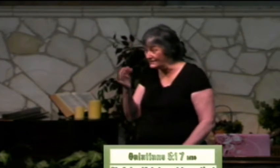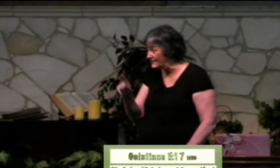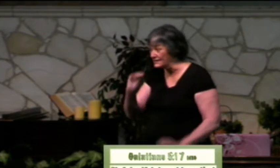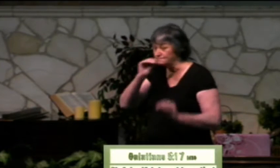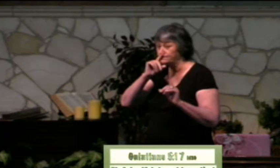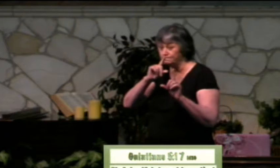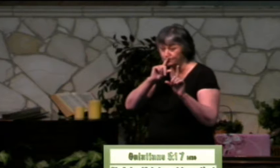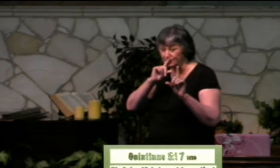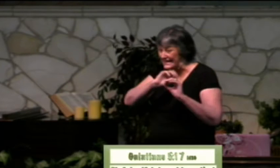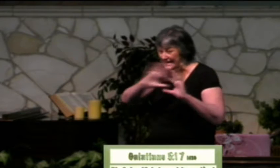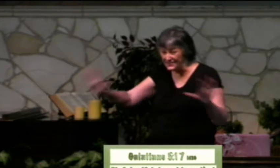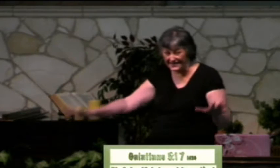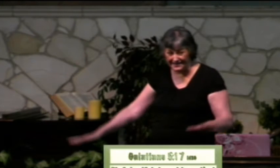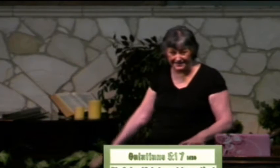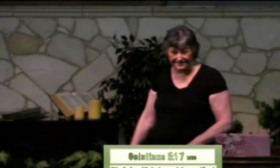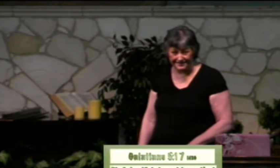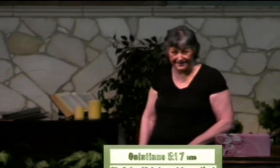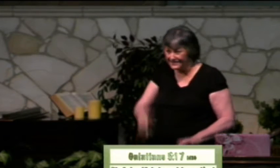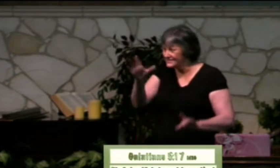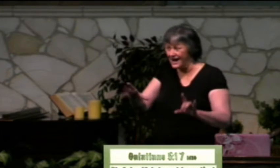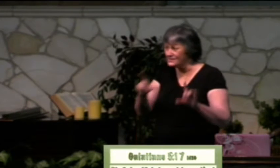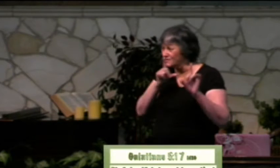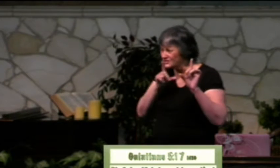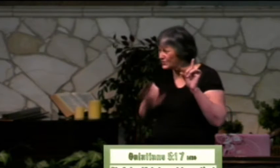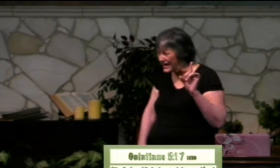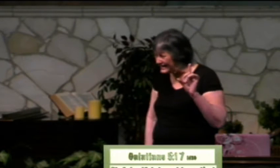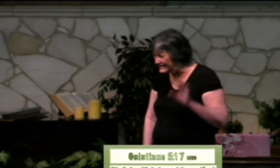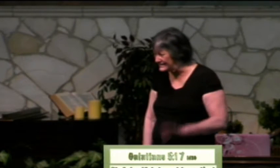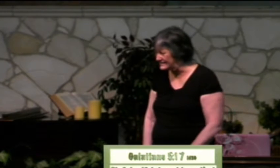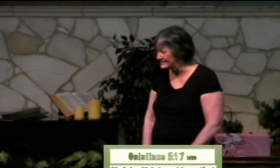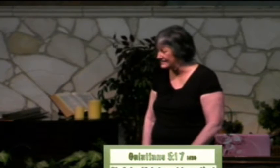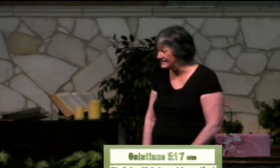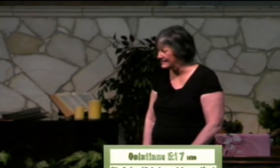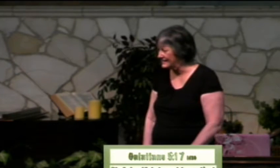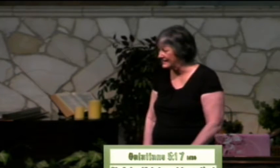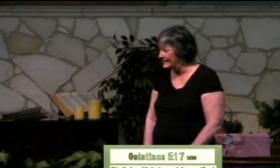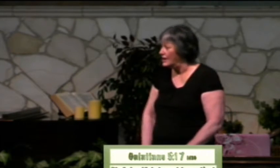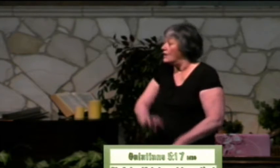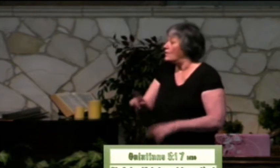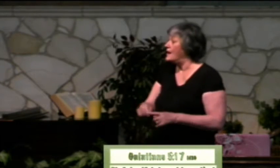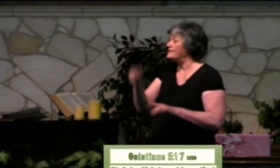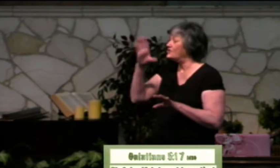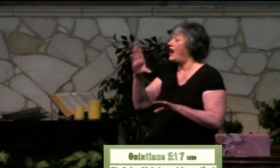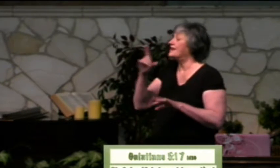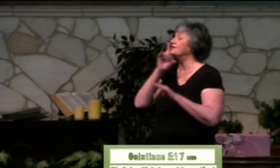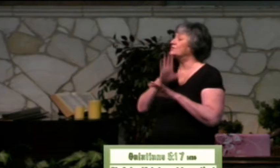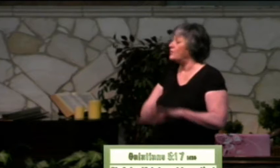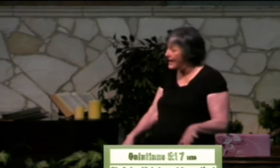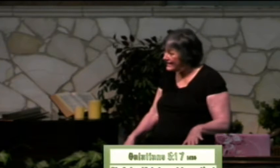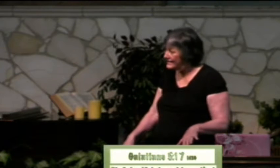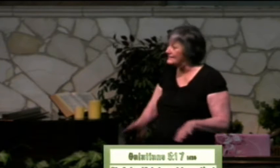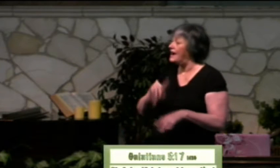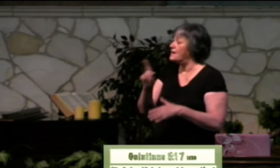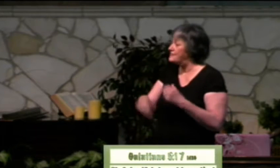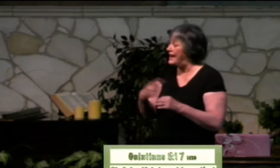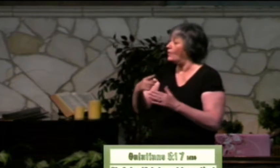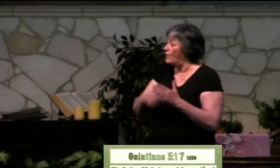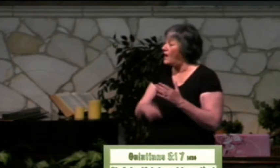Philip anything. God was quiet. When God is quiet about what